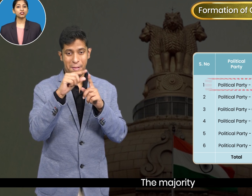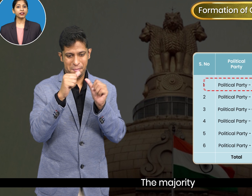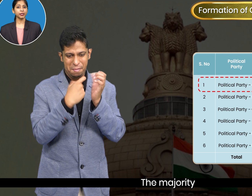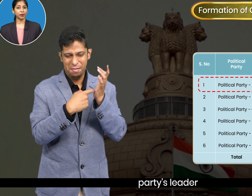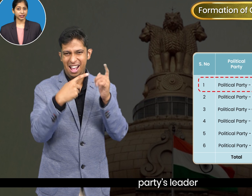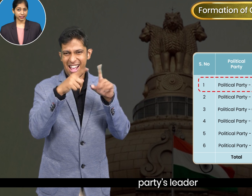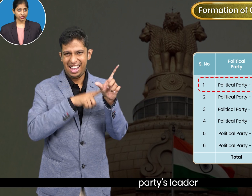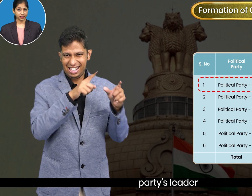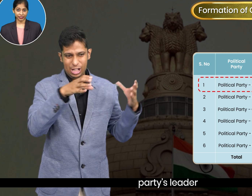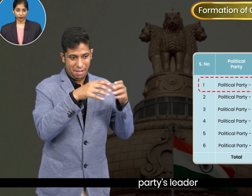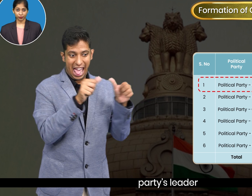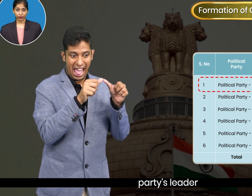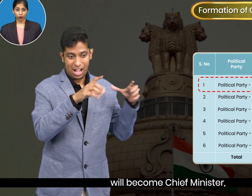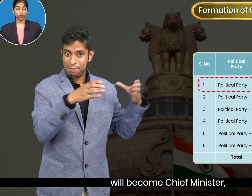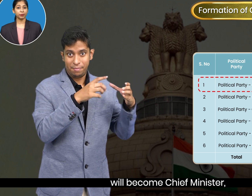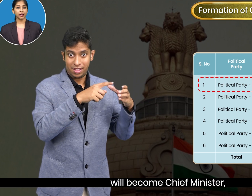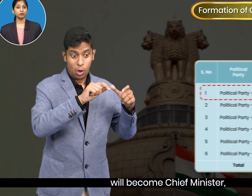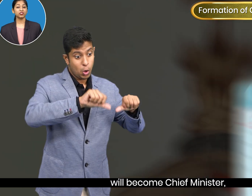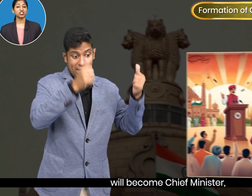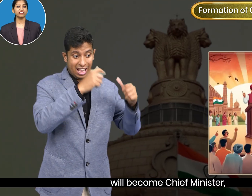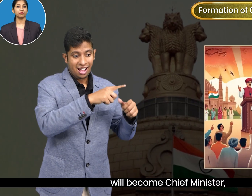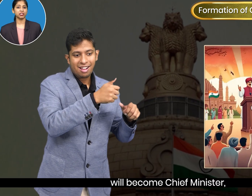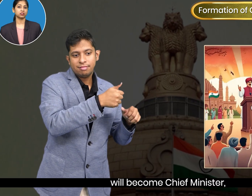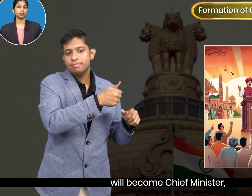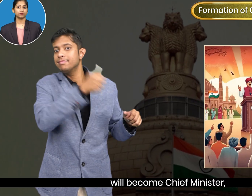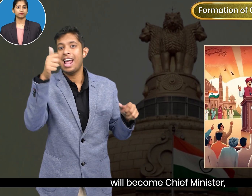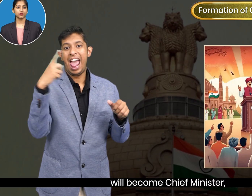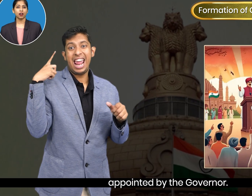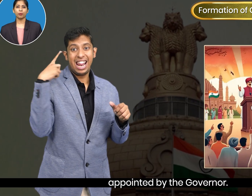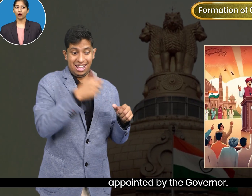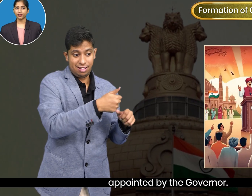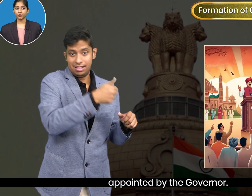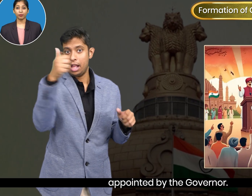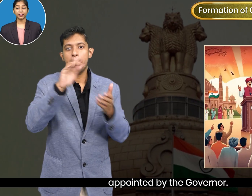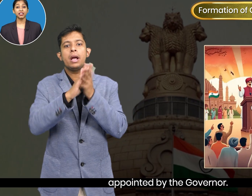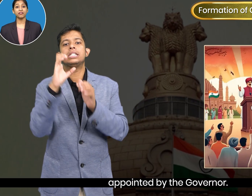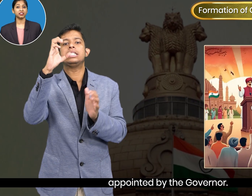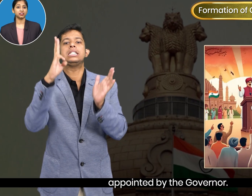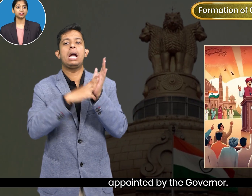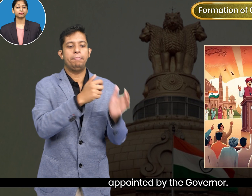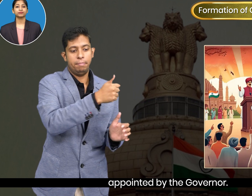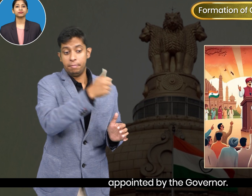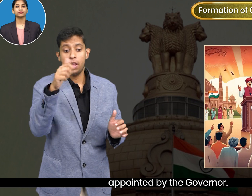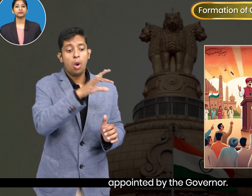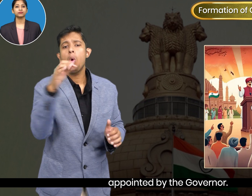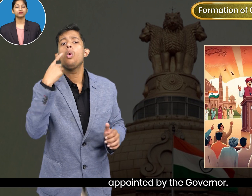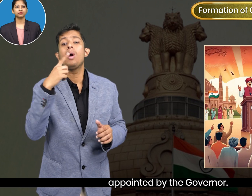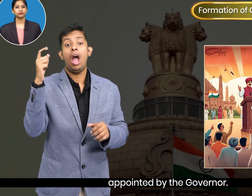The majority party's leader will become chief minister, appointed by the governor.